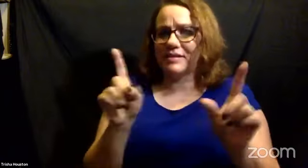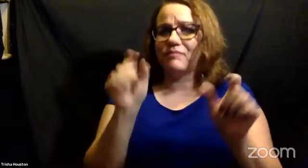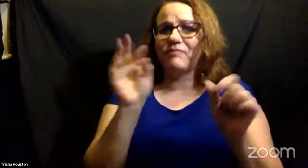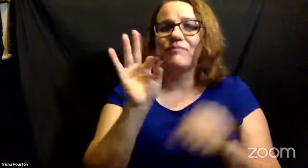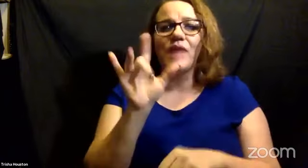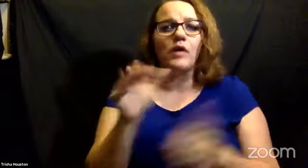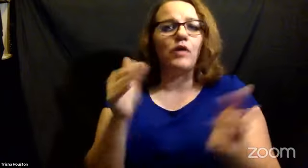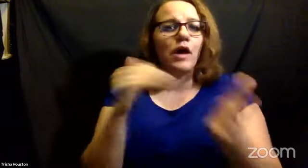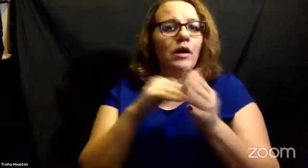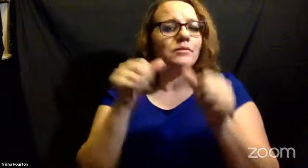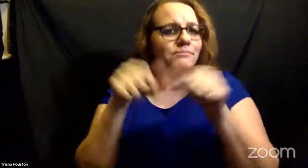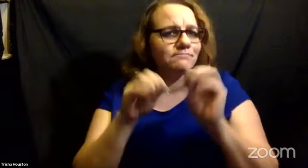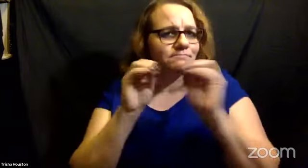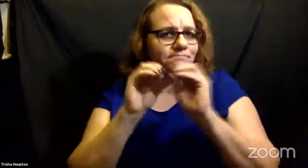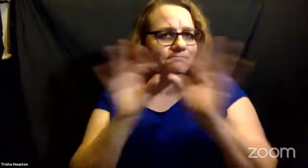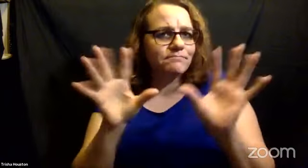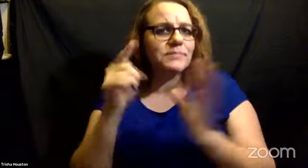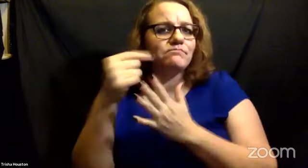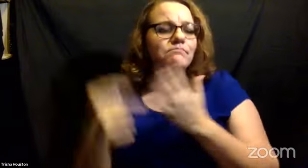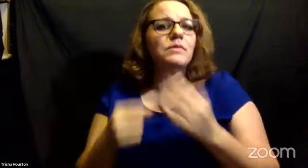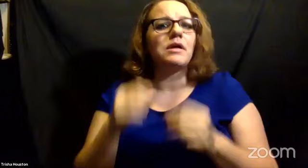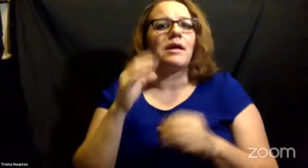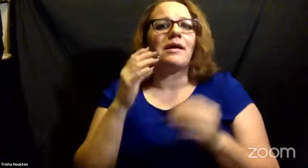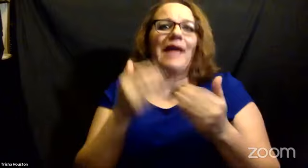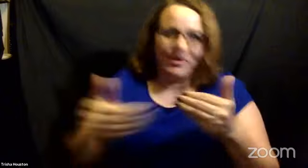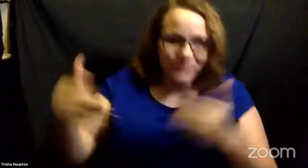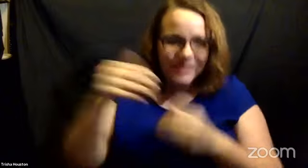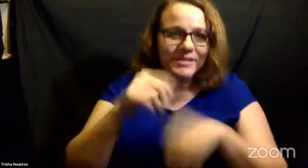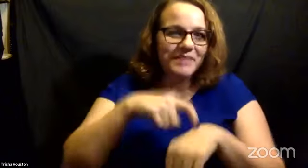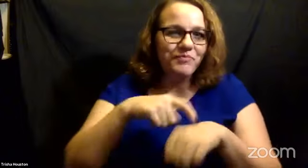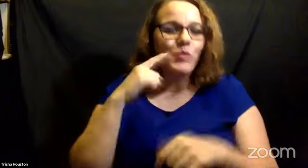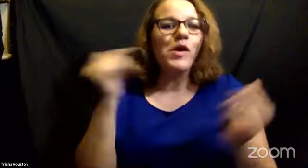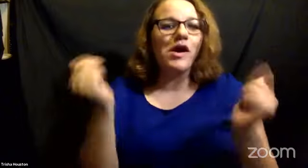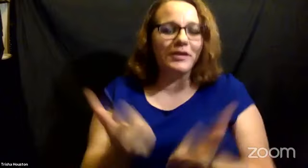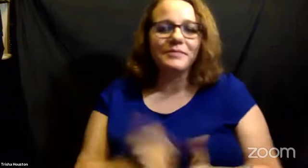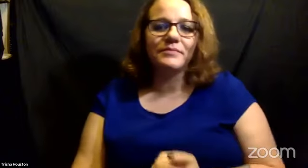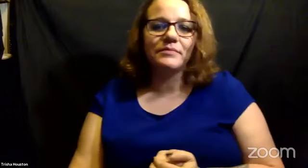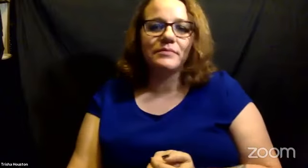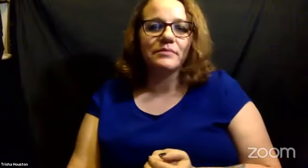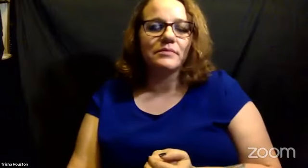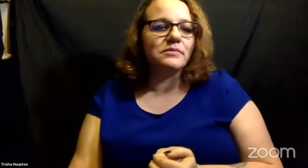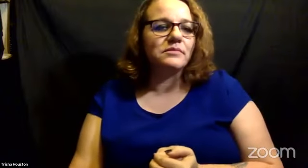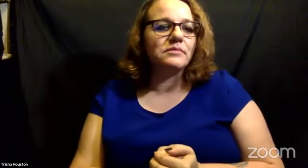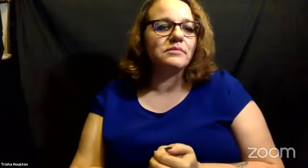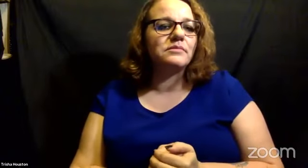out. Alex will send out those flyers, and again, with enough notice for everyone.